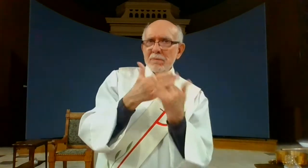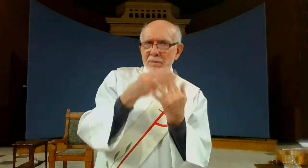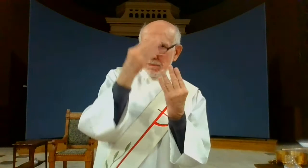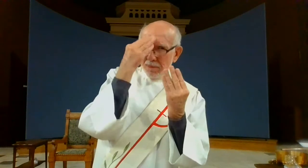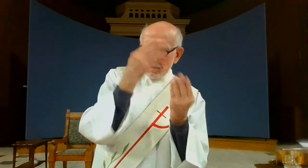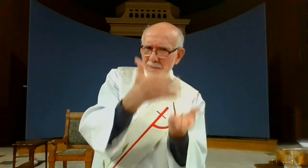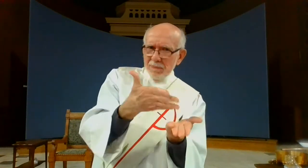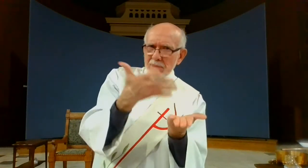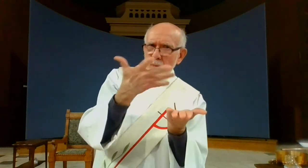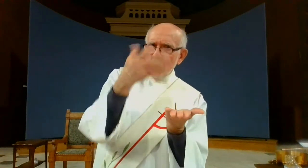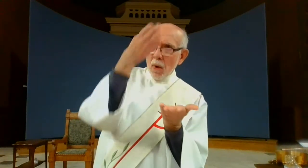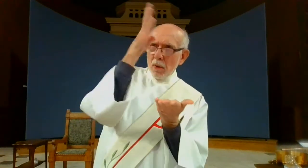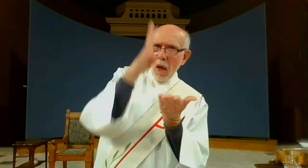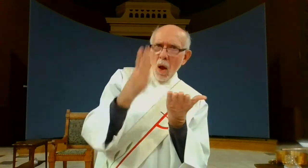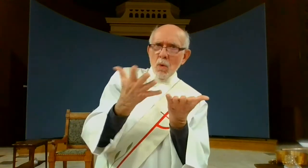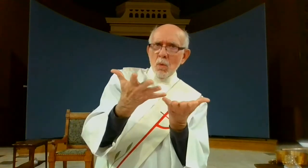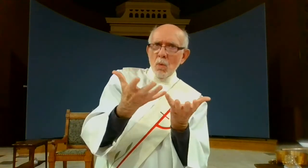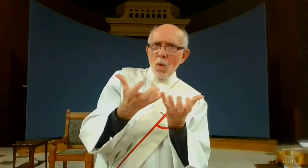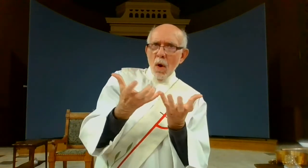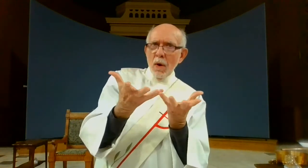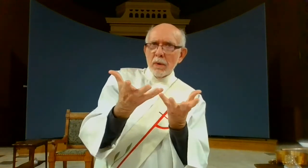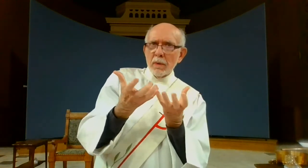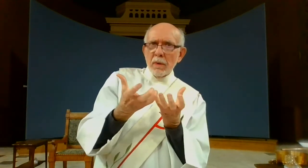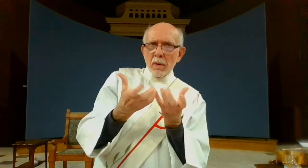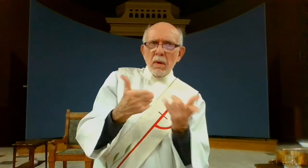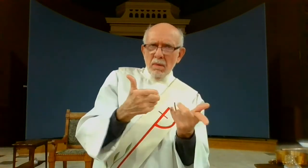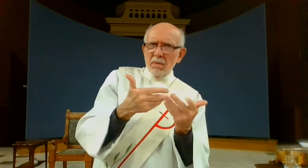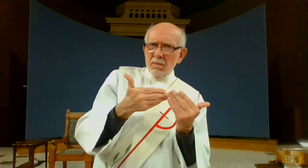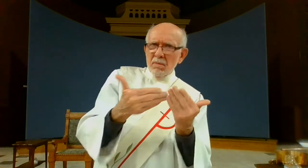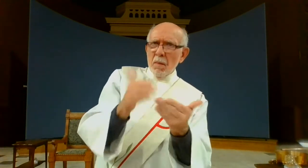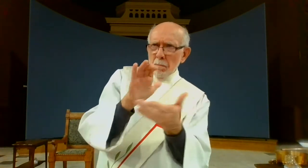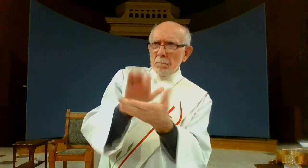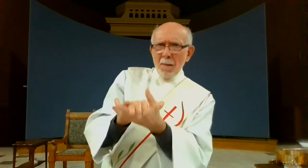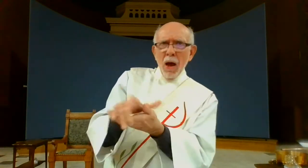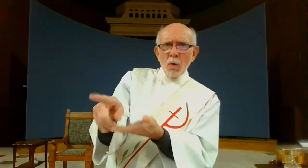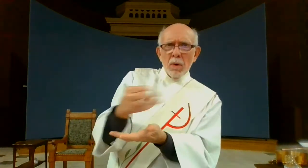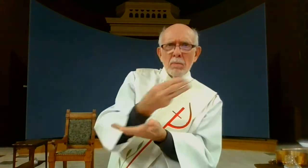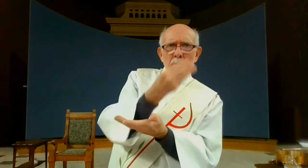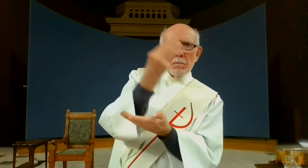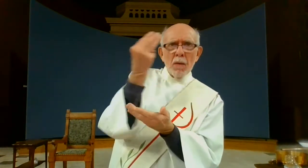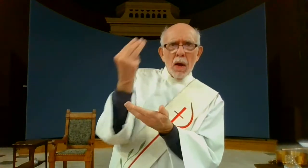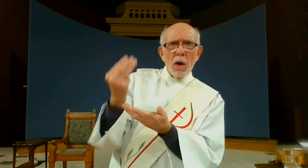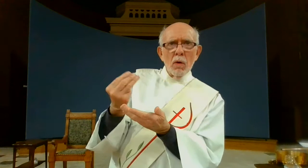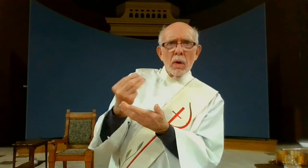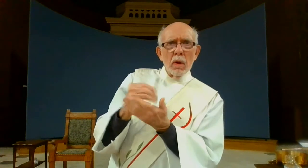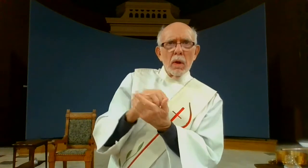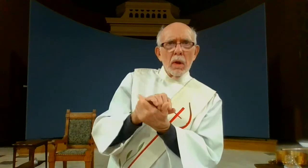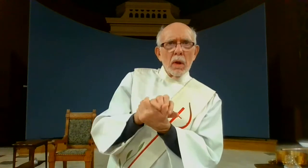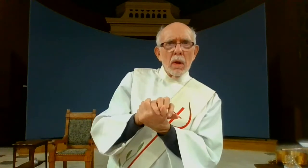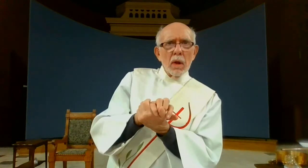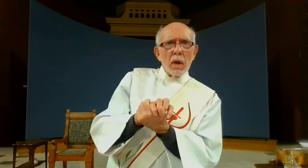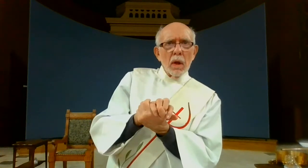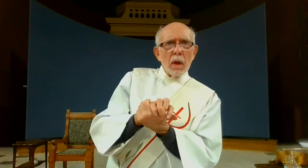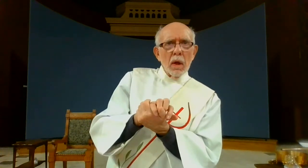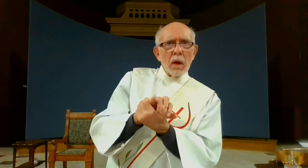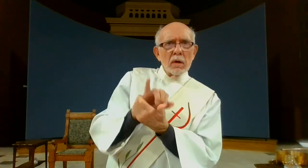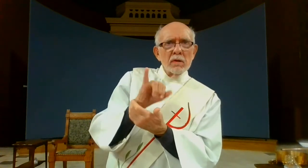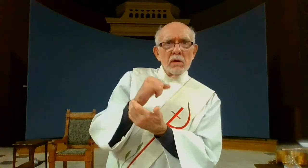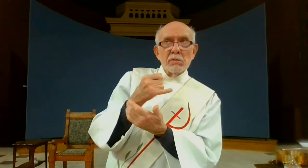But then in a dream, an angel came and interrupted him and let him know this is what God